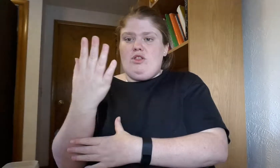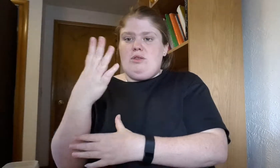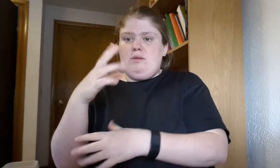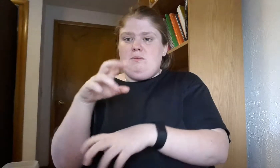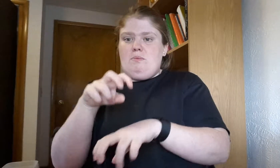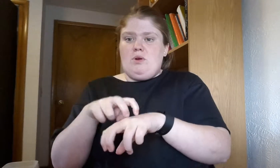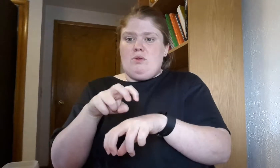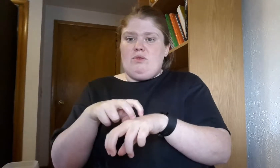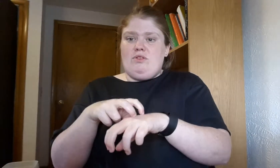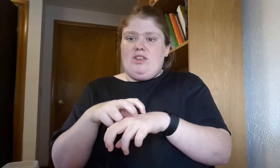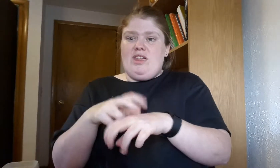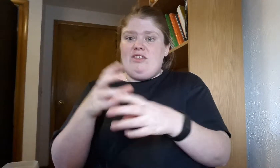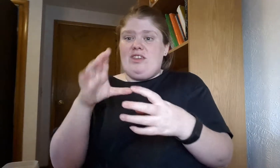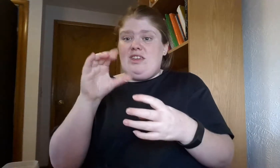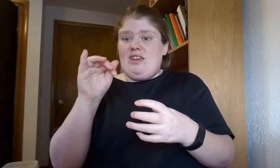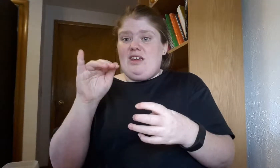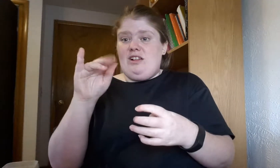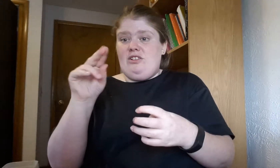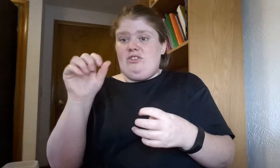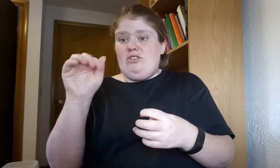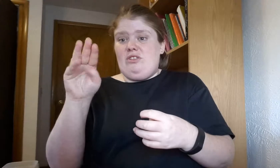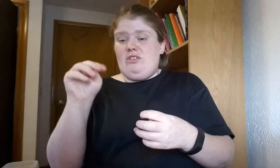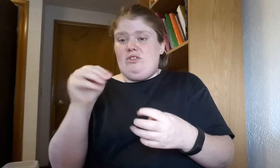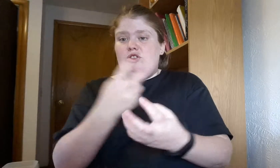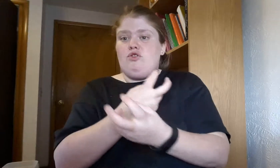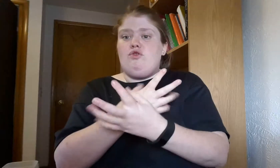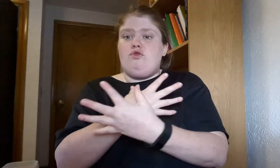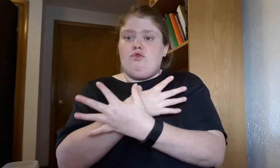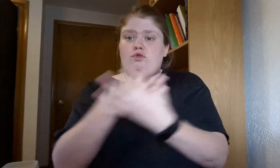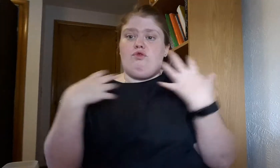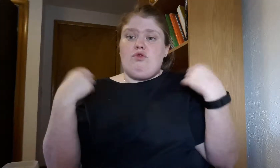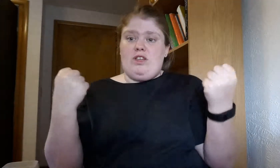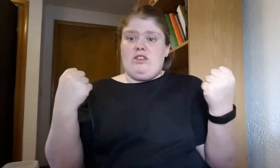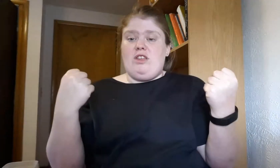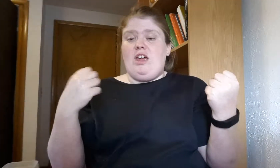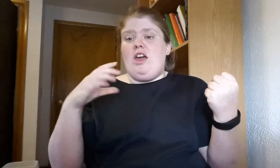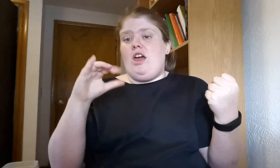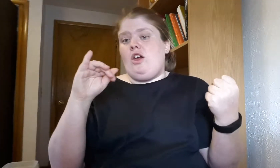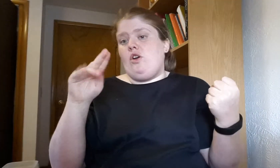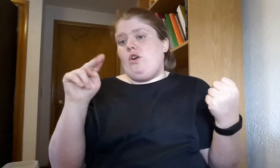calcium, which gives them strength and collagen that makes them flexible.